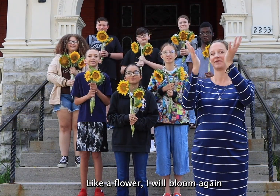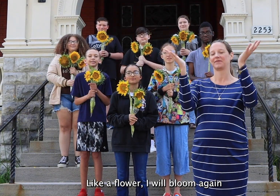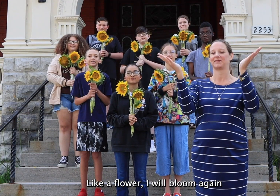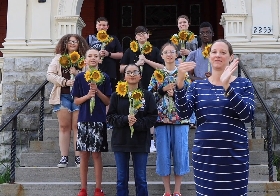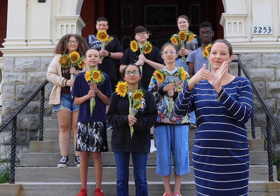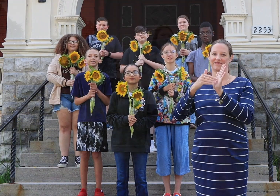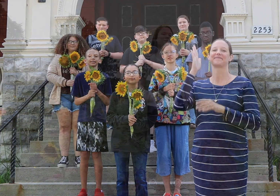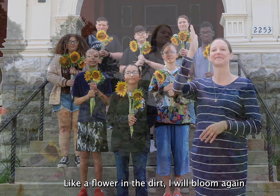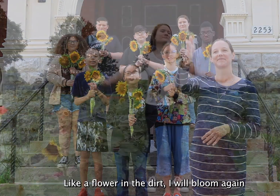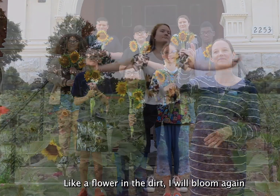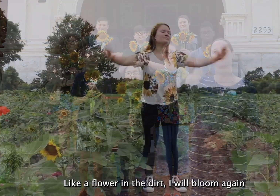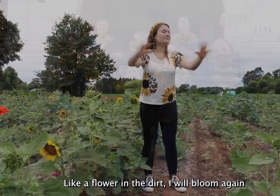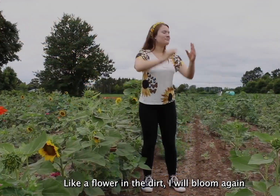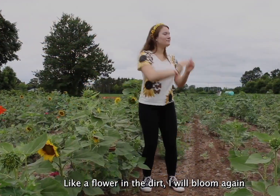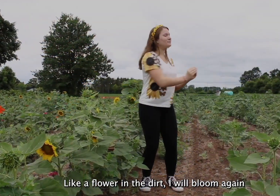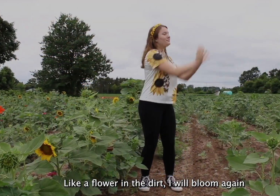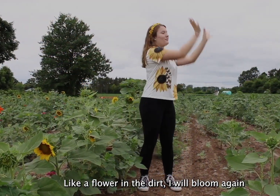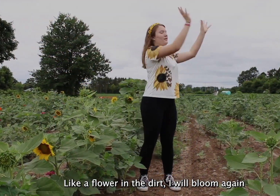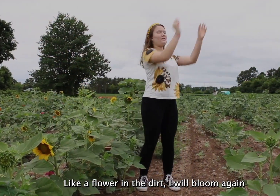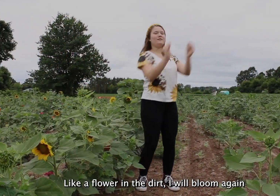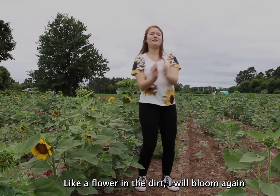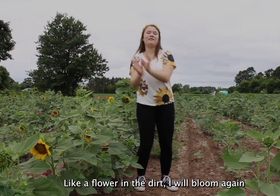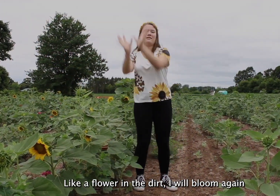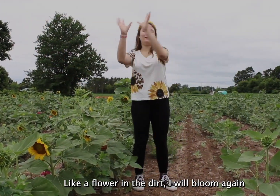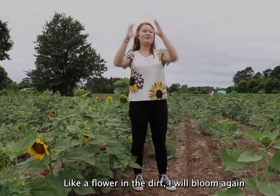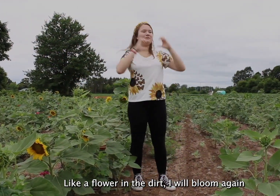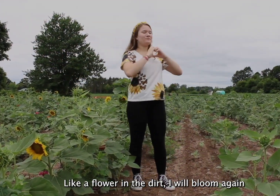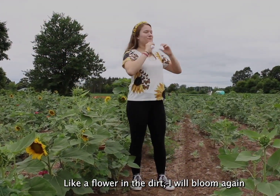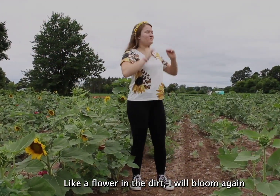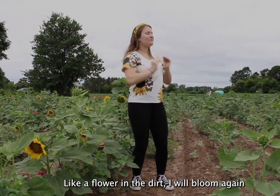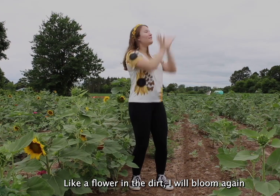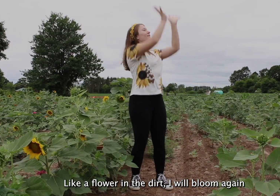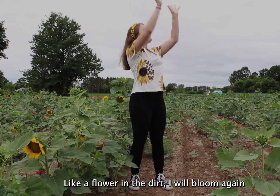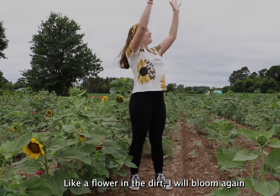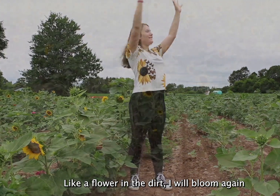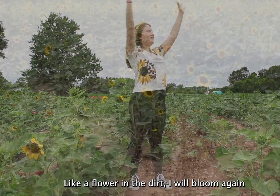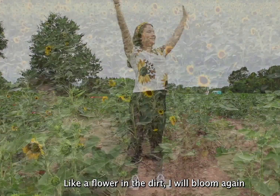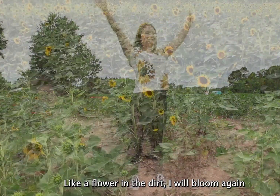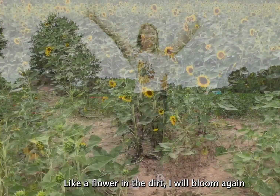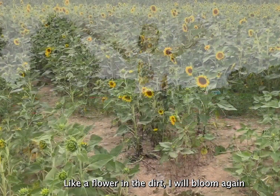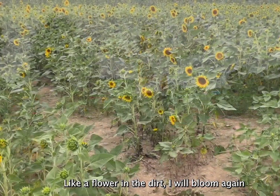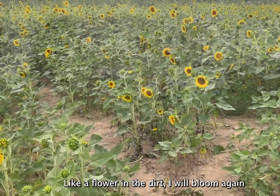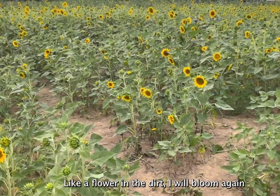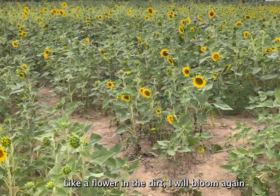again. Oh, like a flower, I will bloom